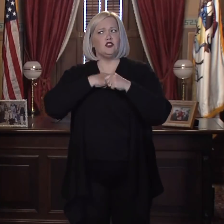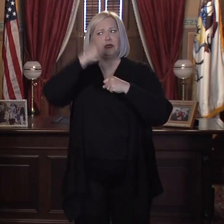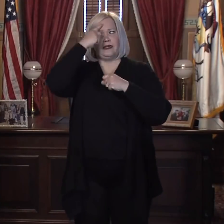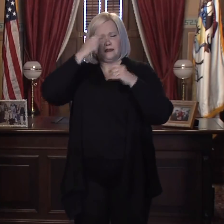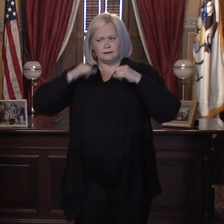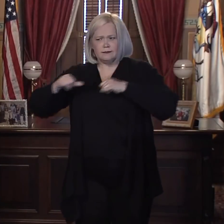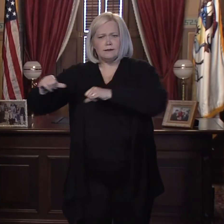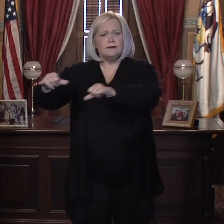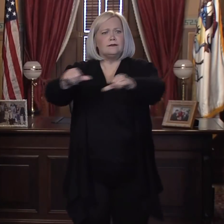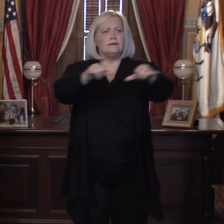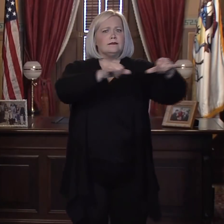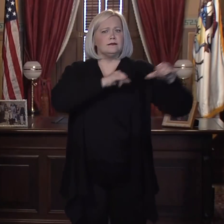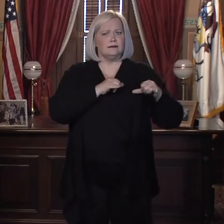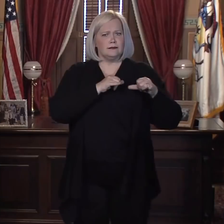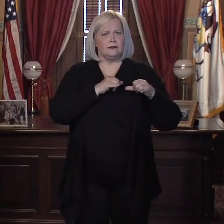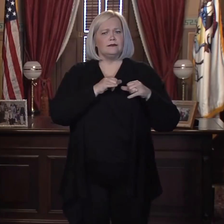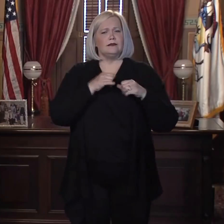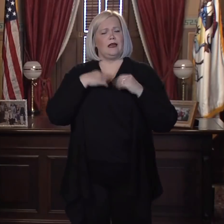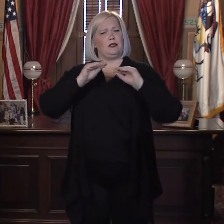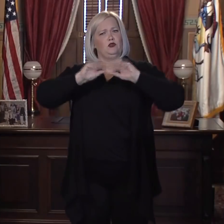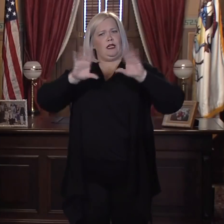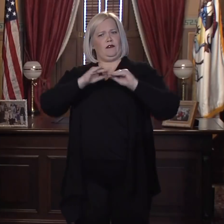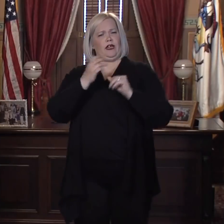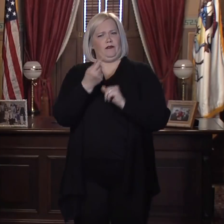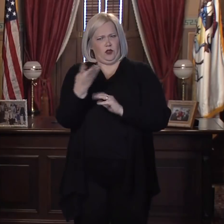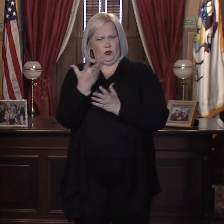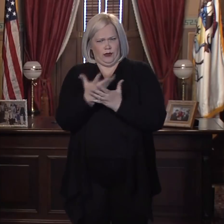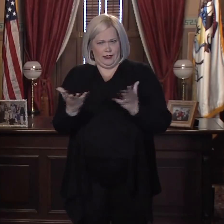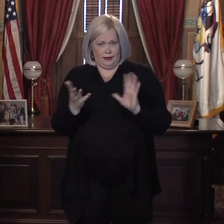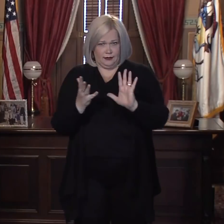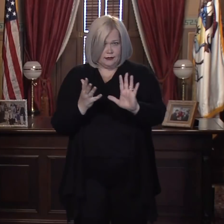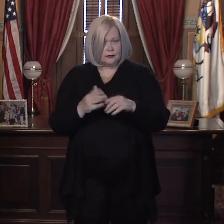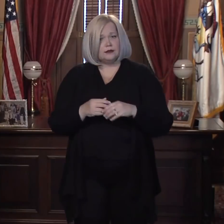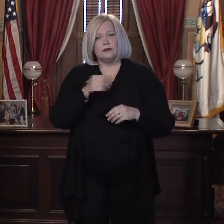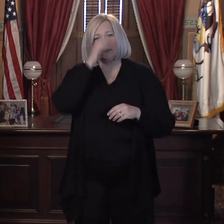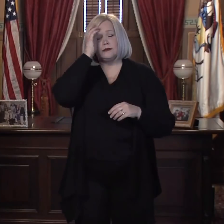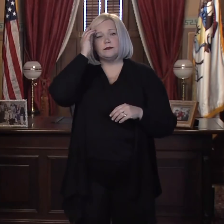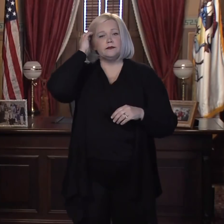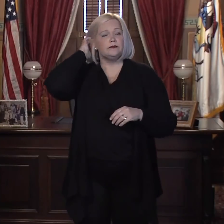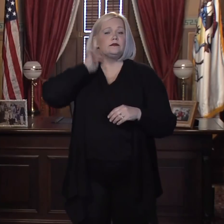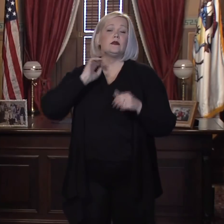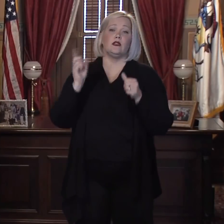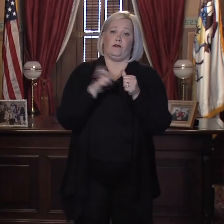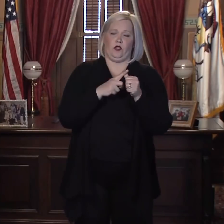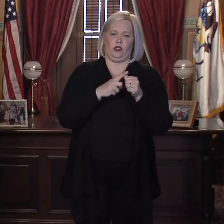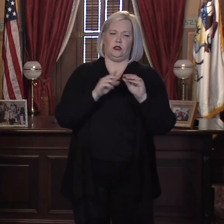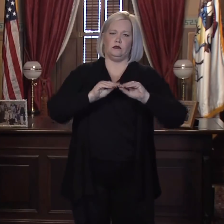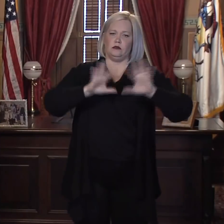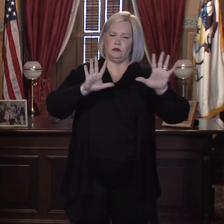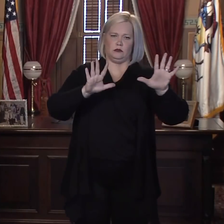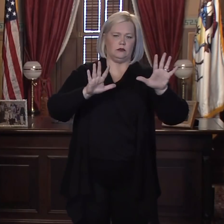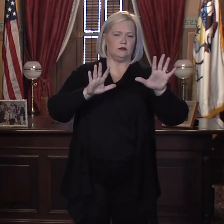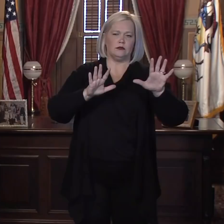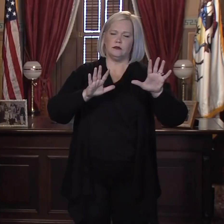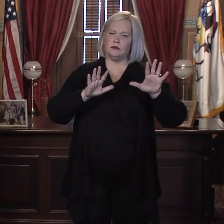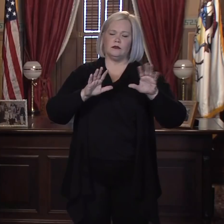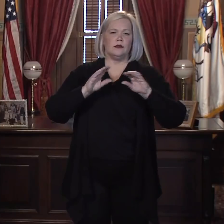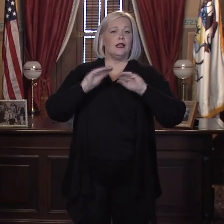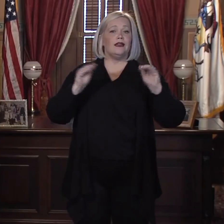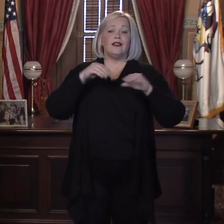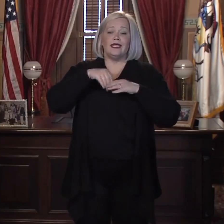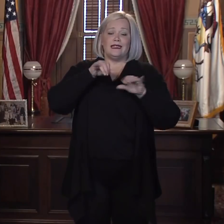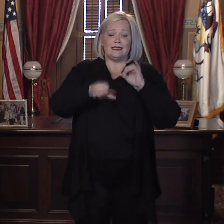and I take an opportunity to just clarify a few things. First and foremost, I want to be clear, nothing in the stay-at-home